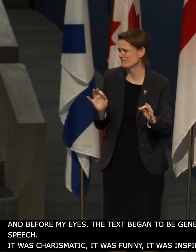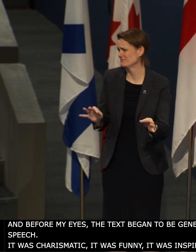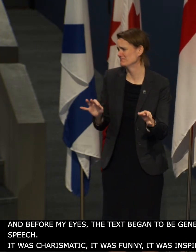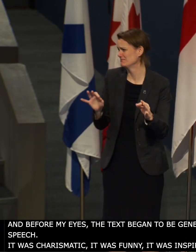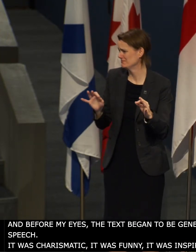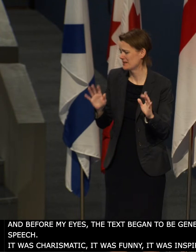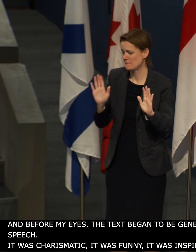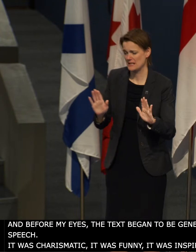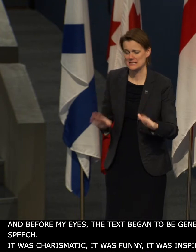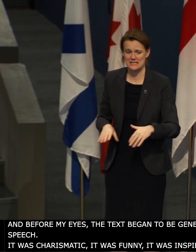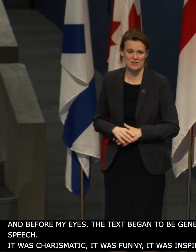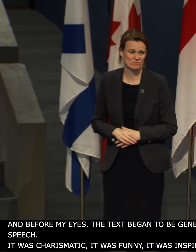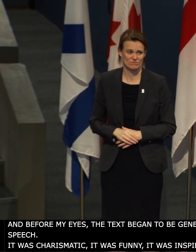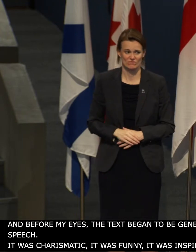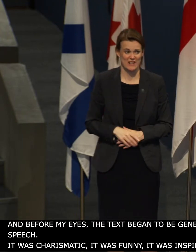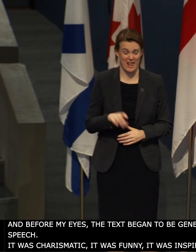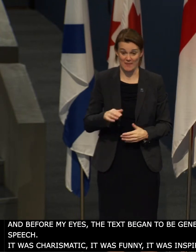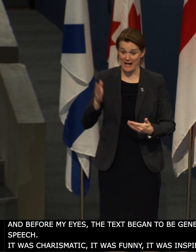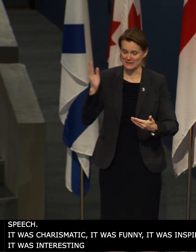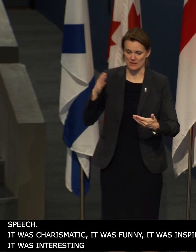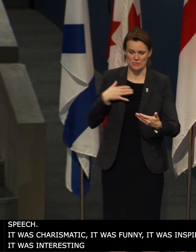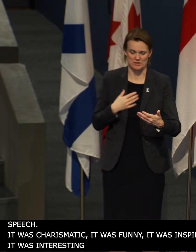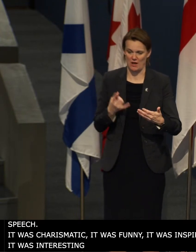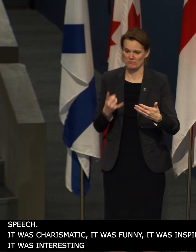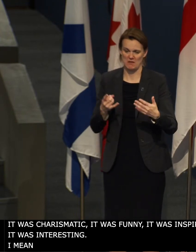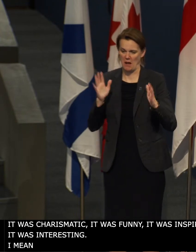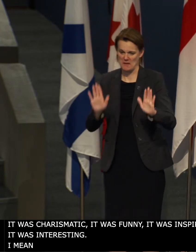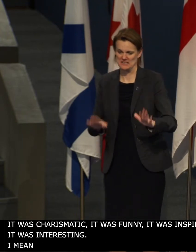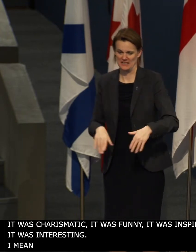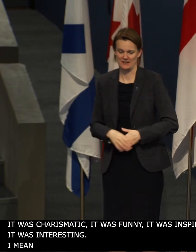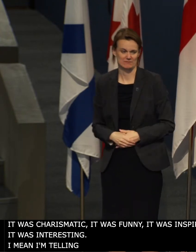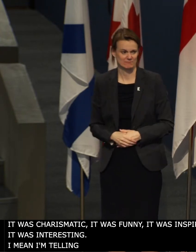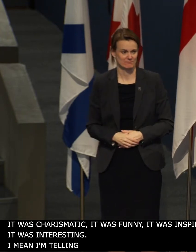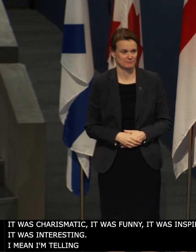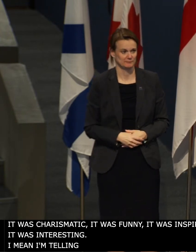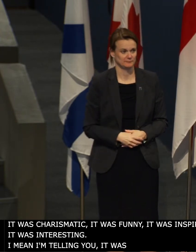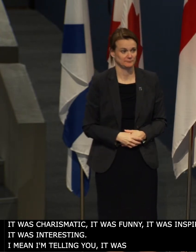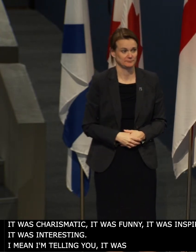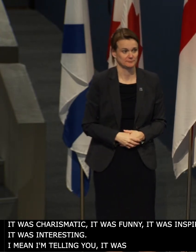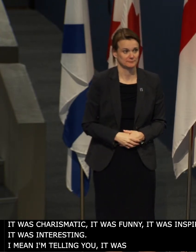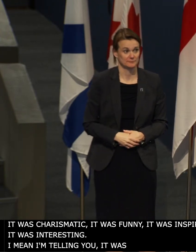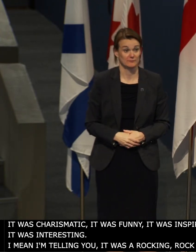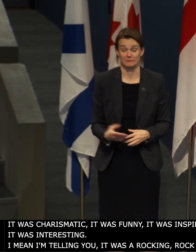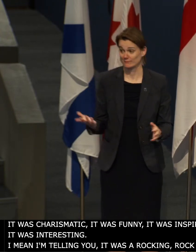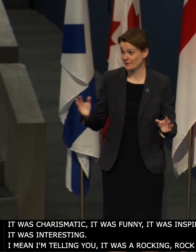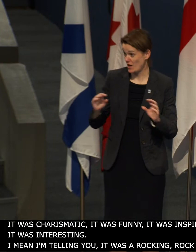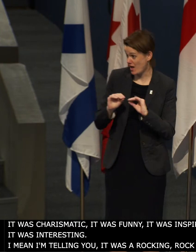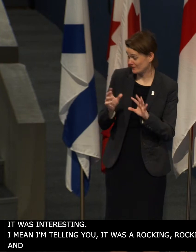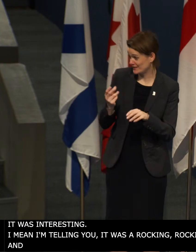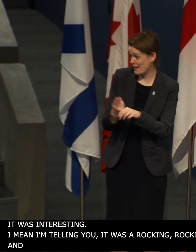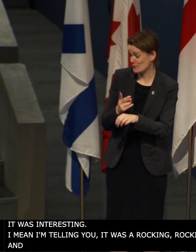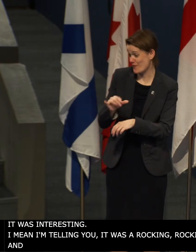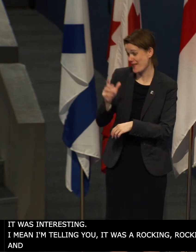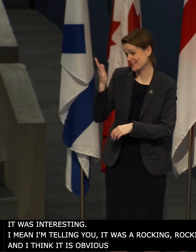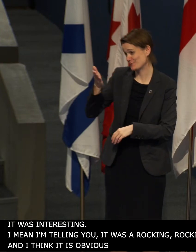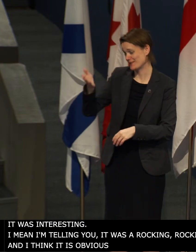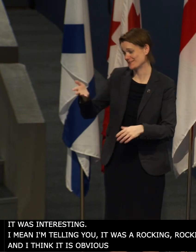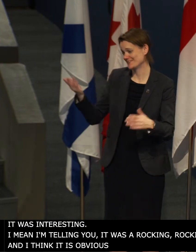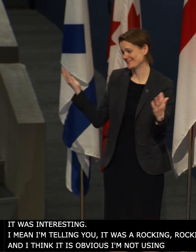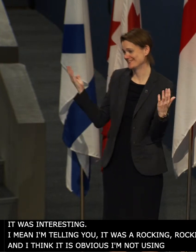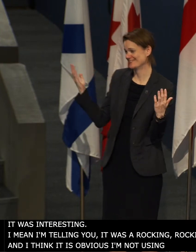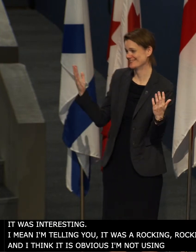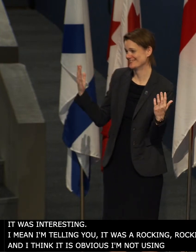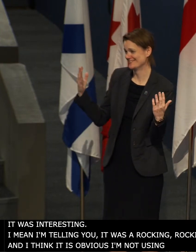you, it was a rocking, rocking speech. And I think it's obvious I'm not using that speech this